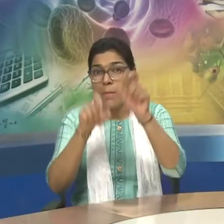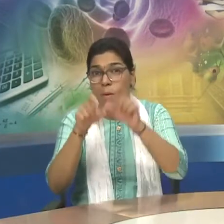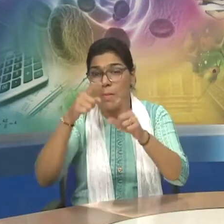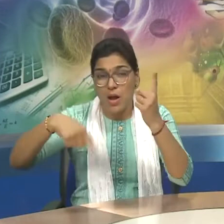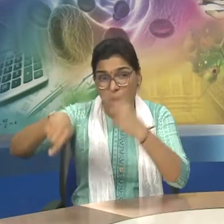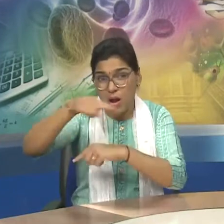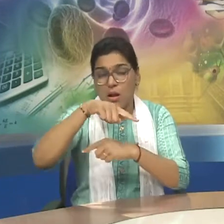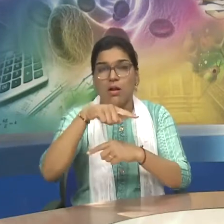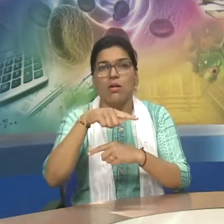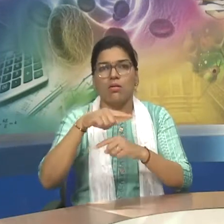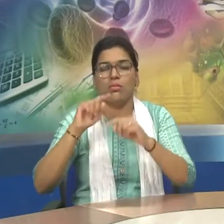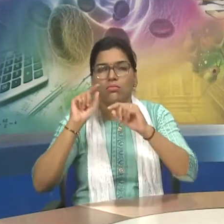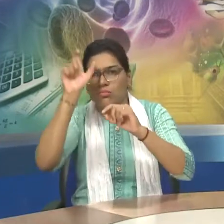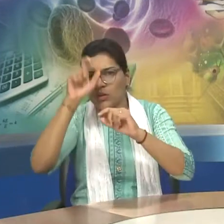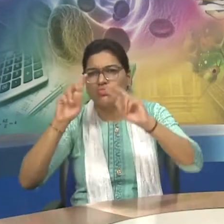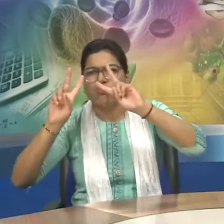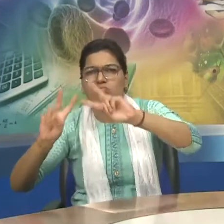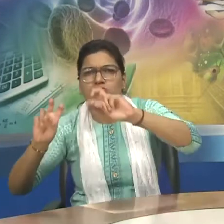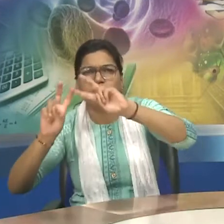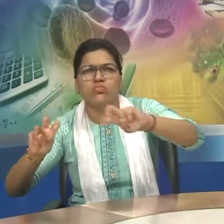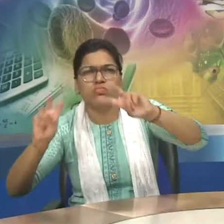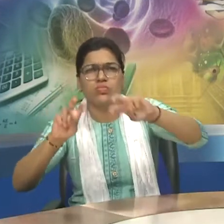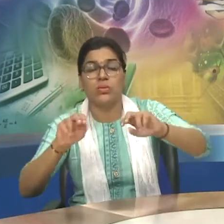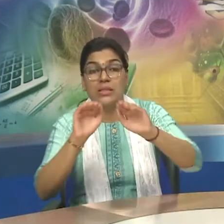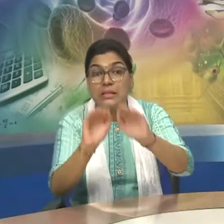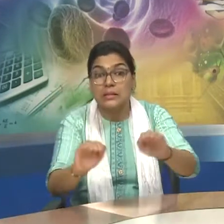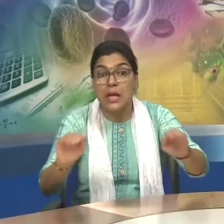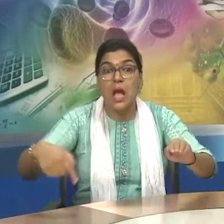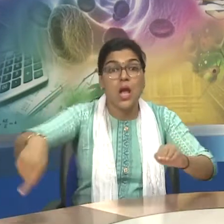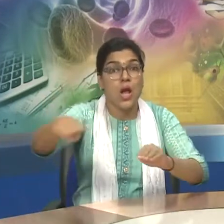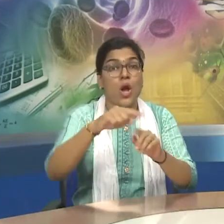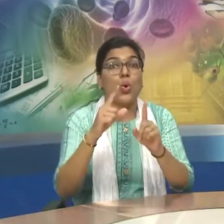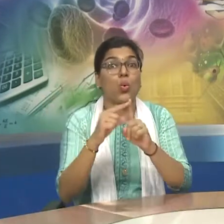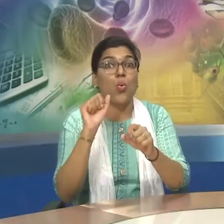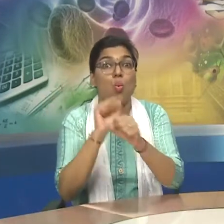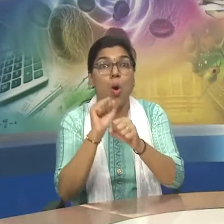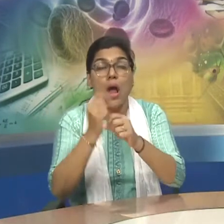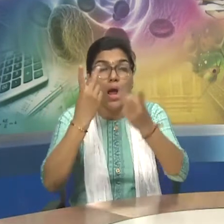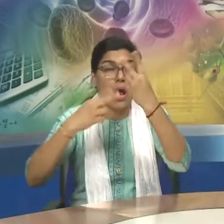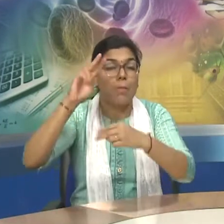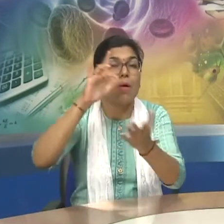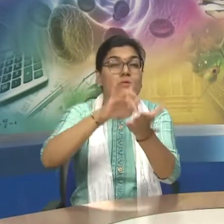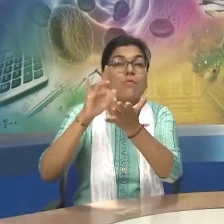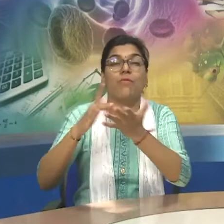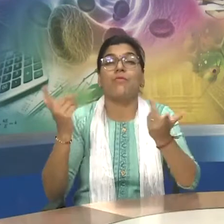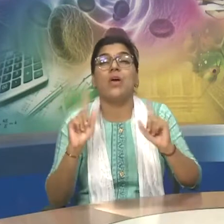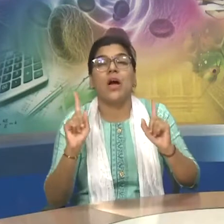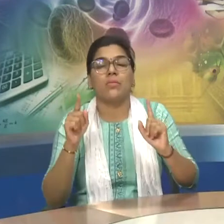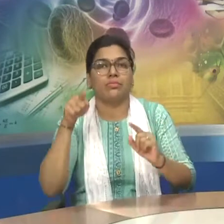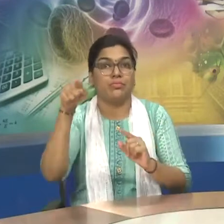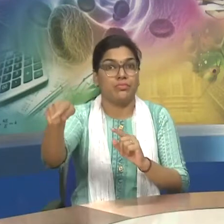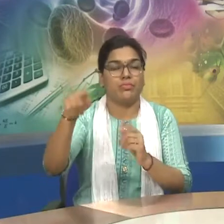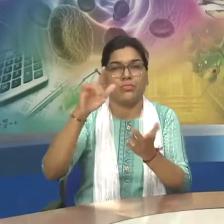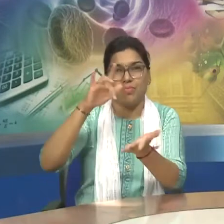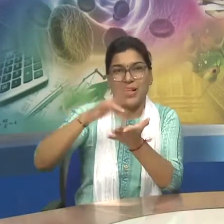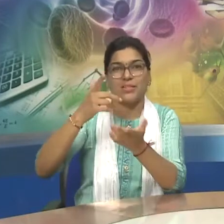the documentation on child labor in